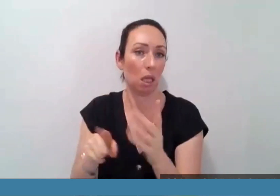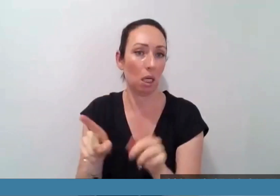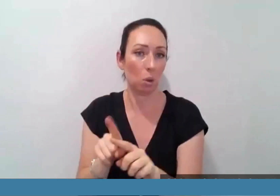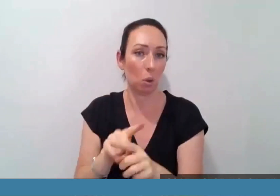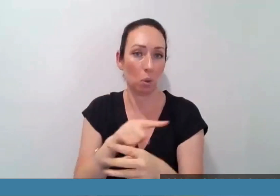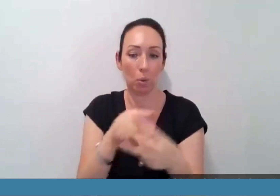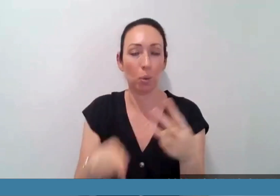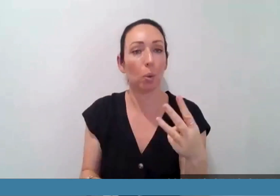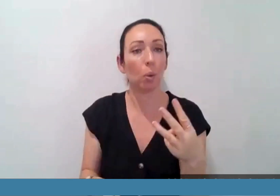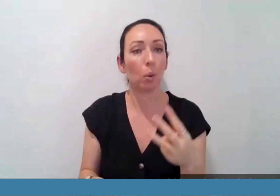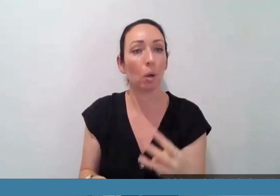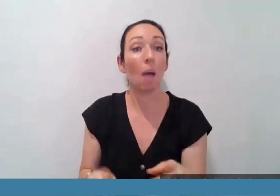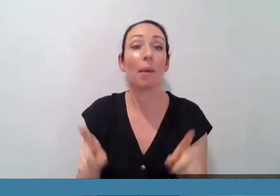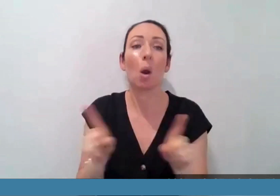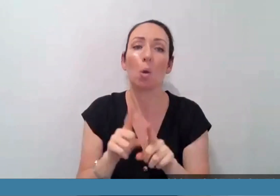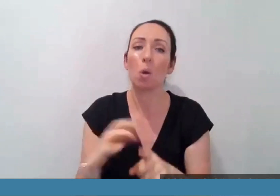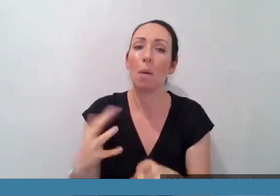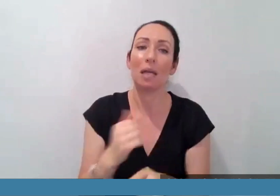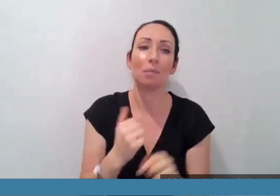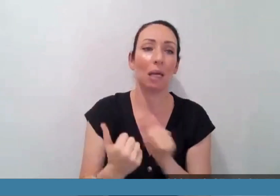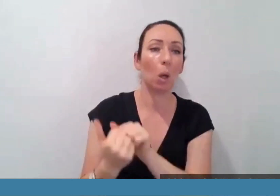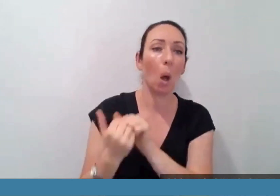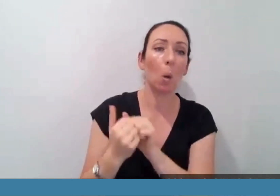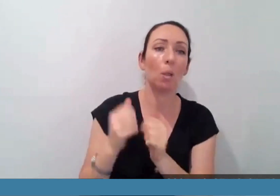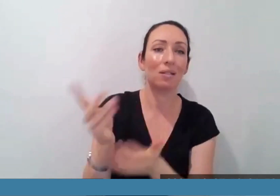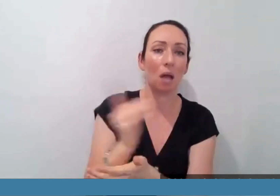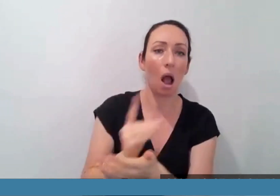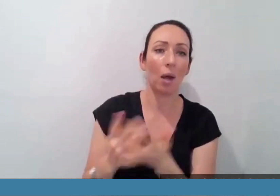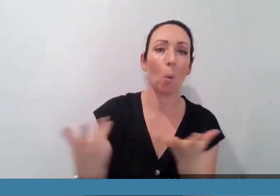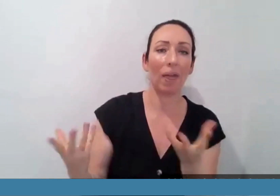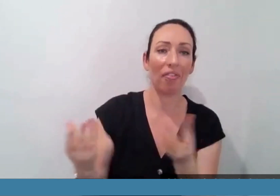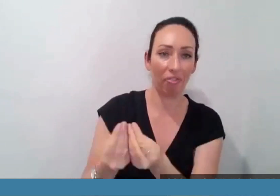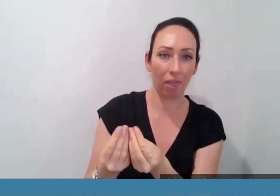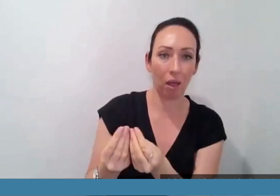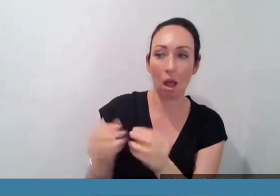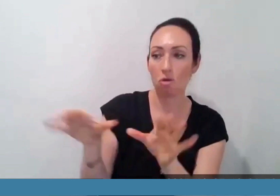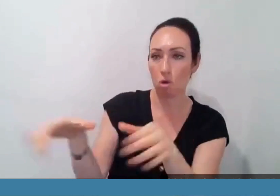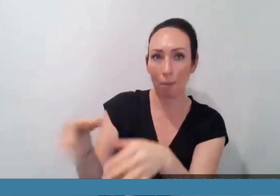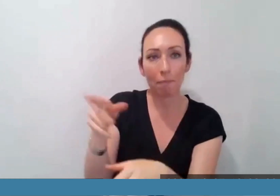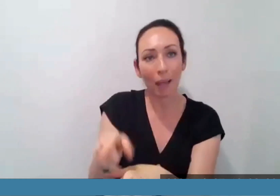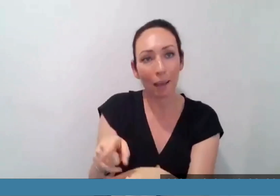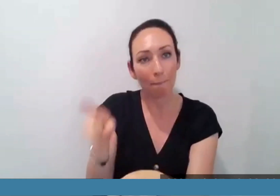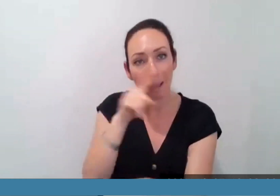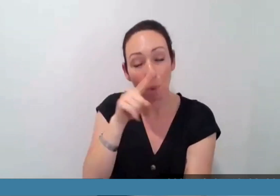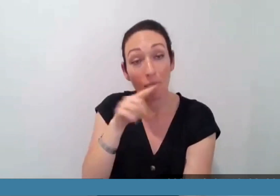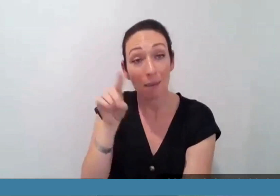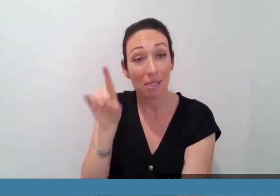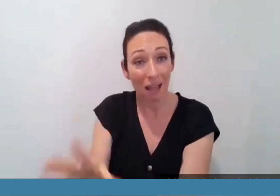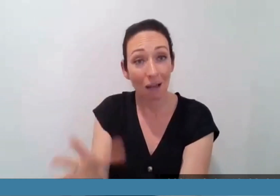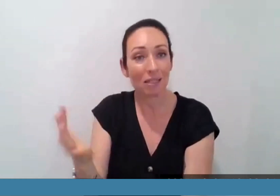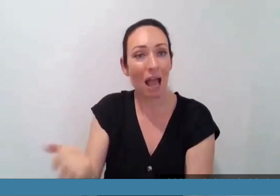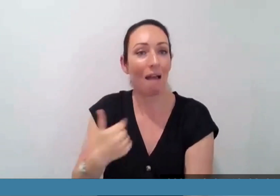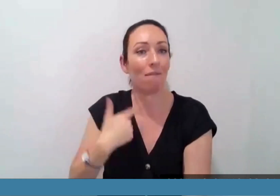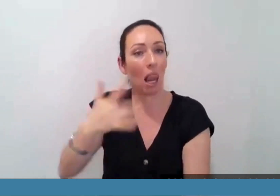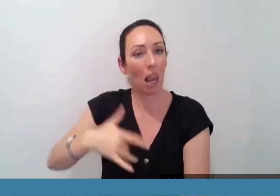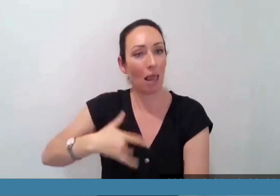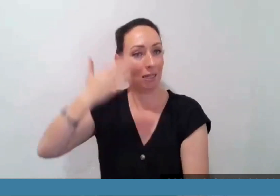And it must be co-designed with people with direct lived experience involved in leadership and